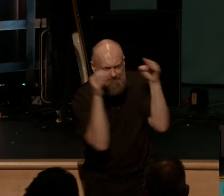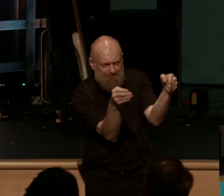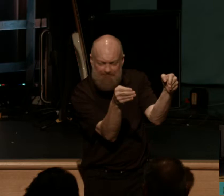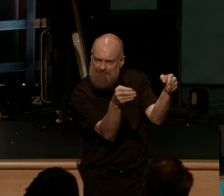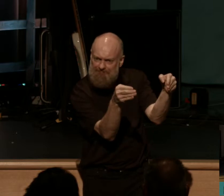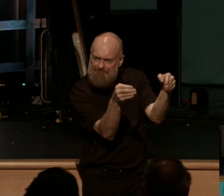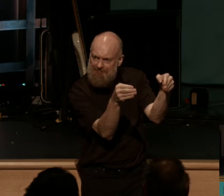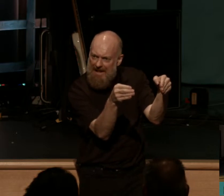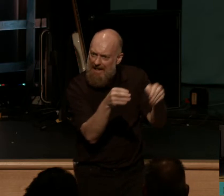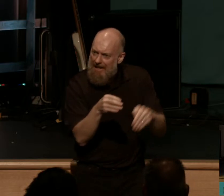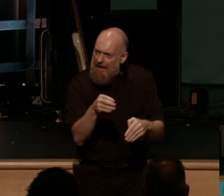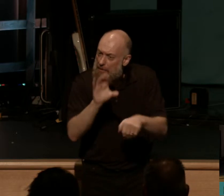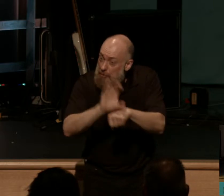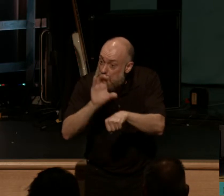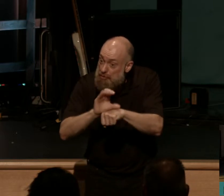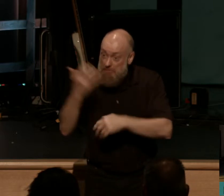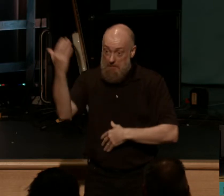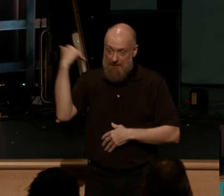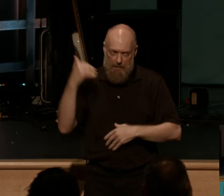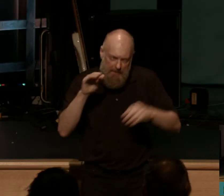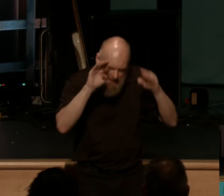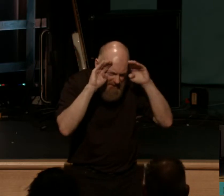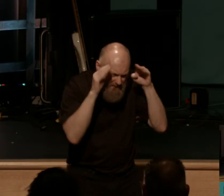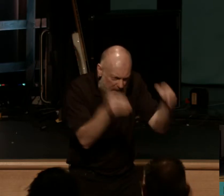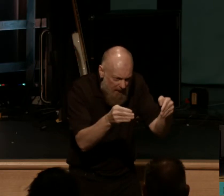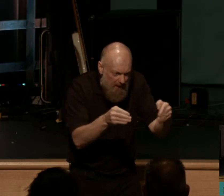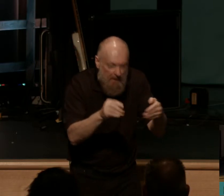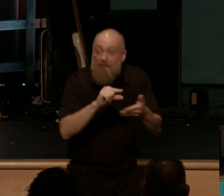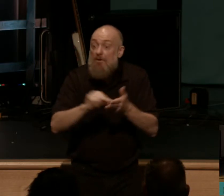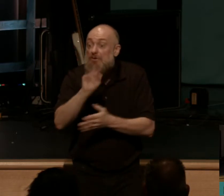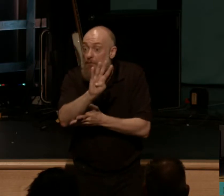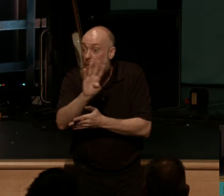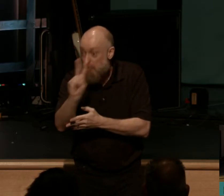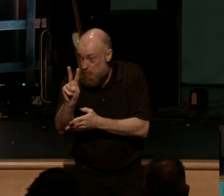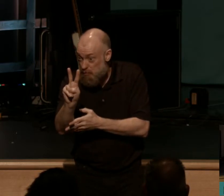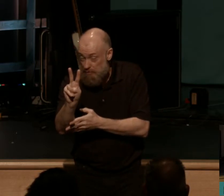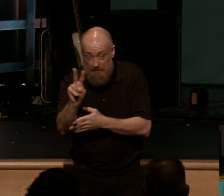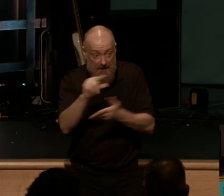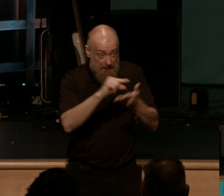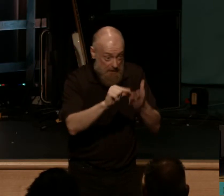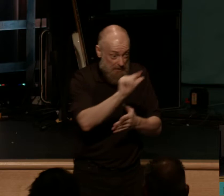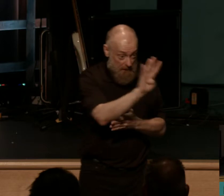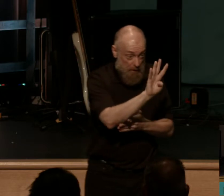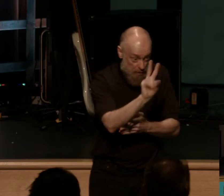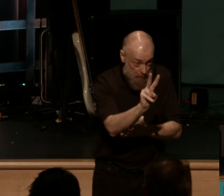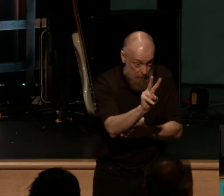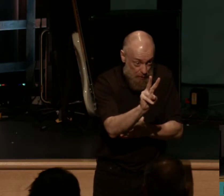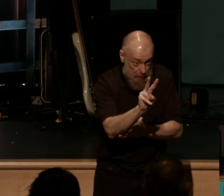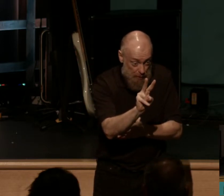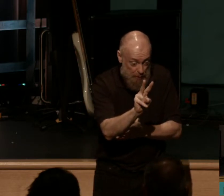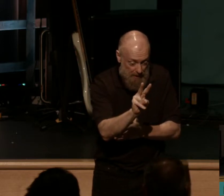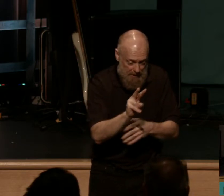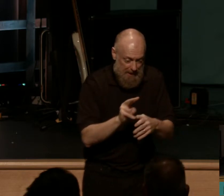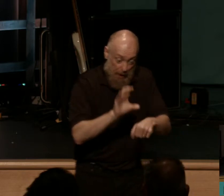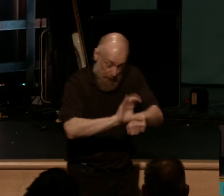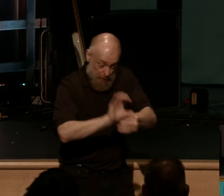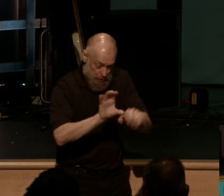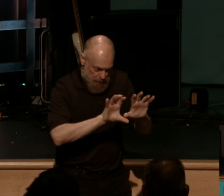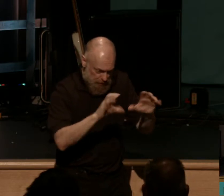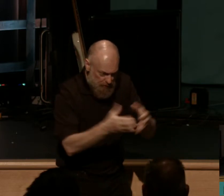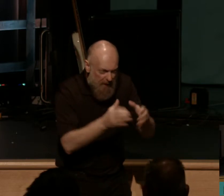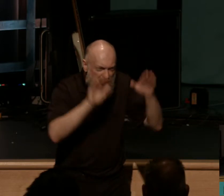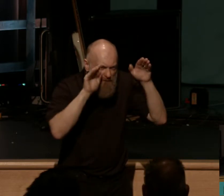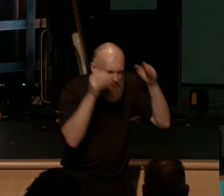we see is a steadfast devotion. Look at verse 42 again. and they devoted themselves to the